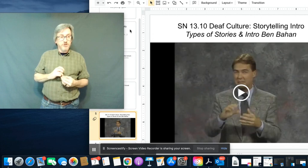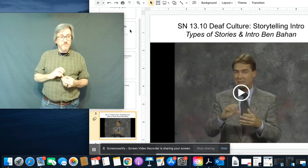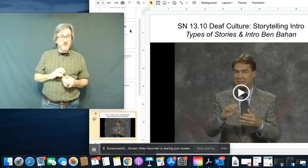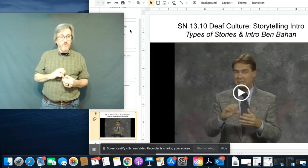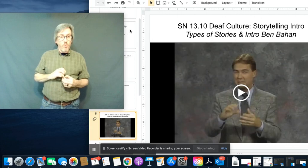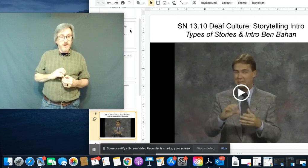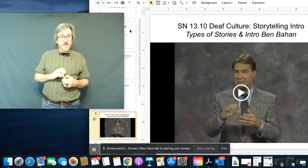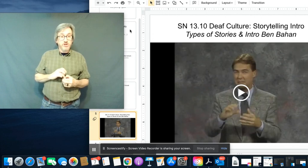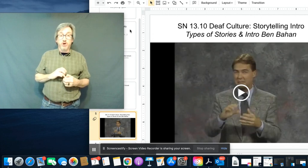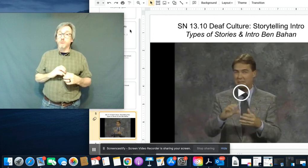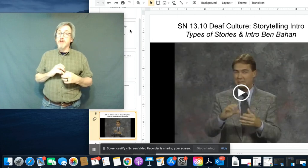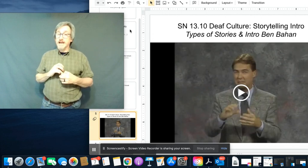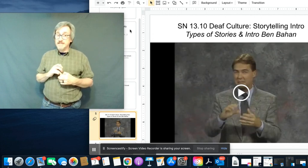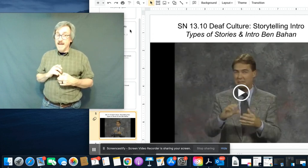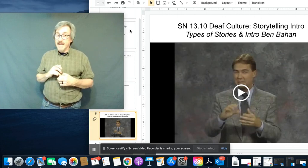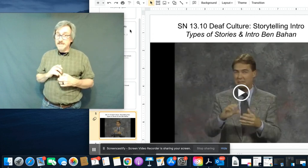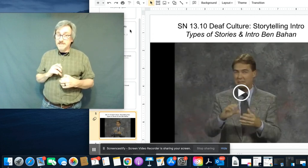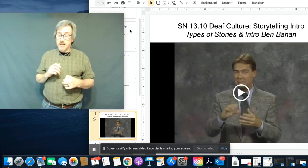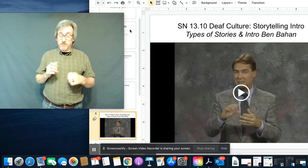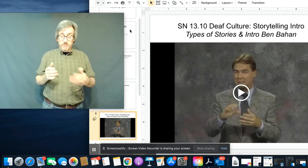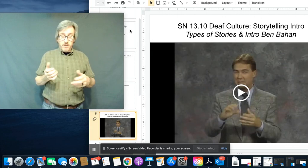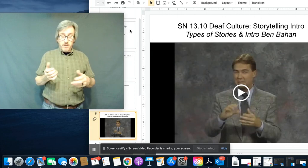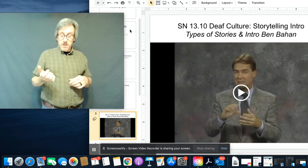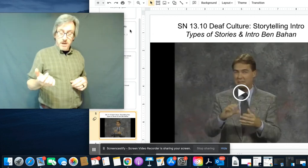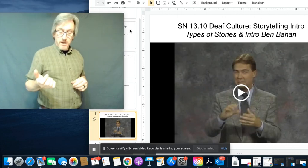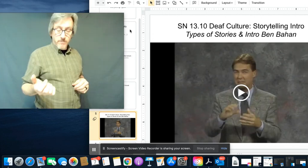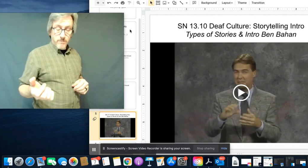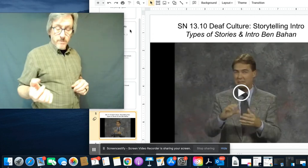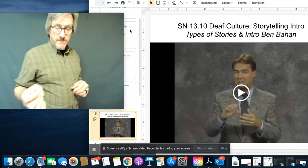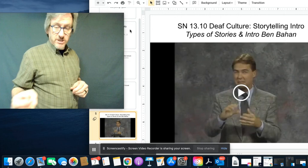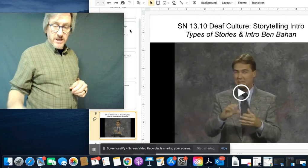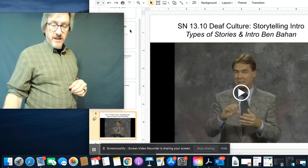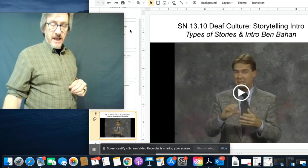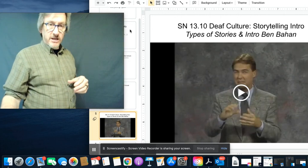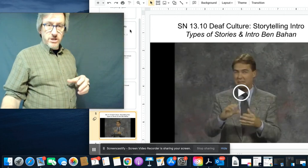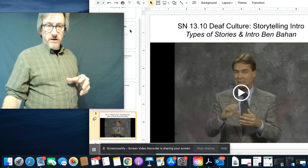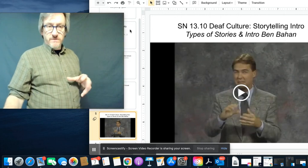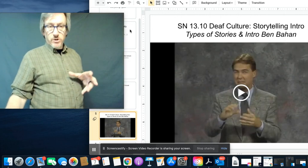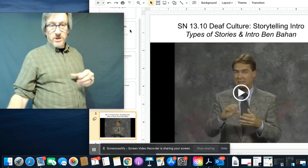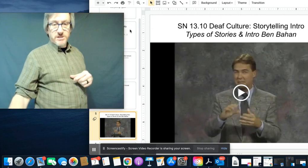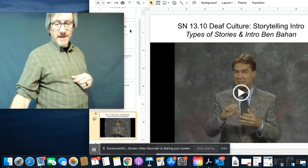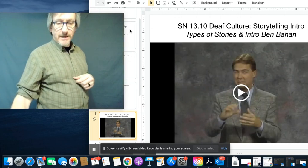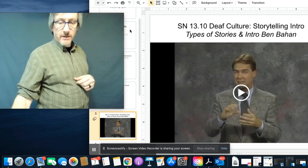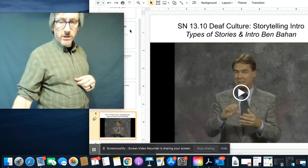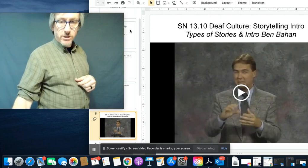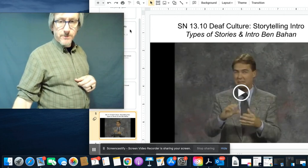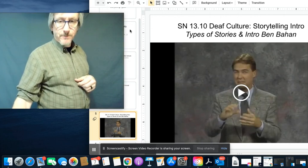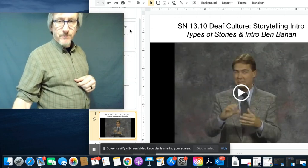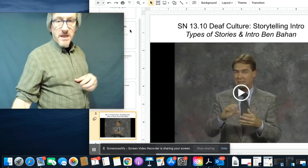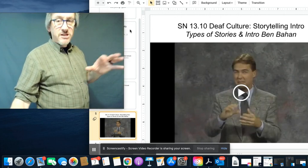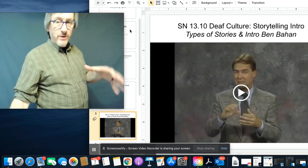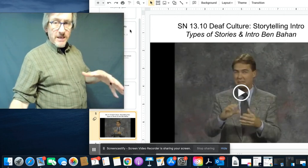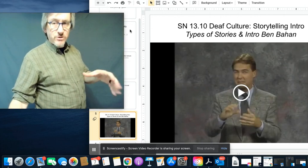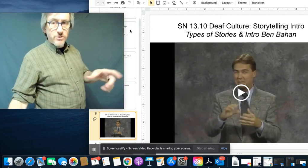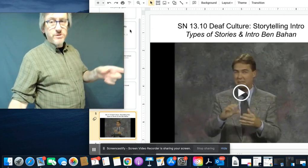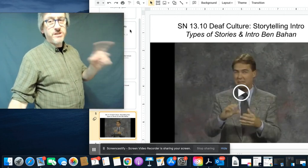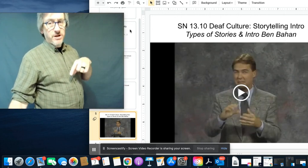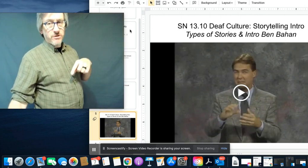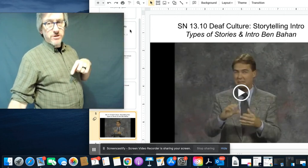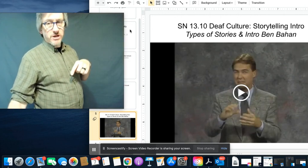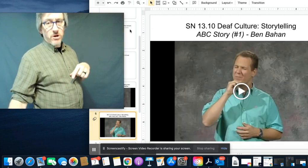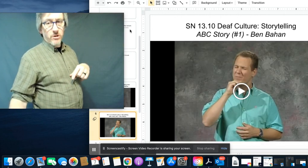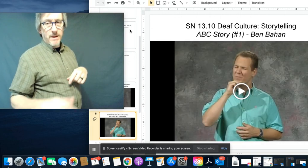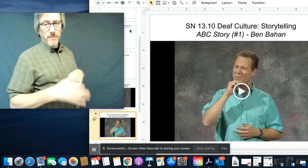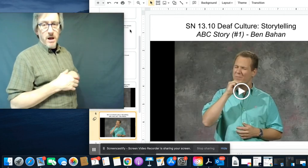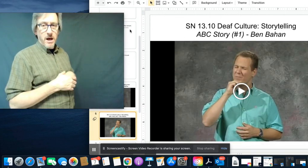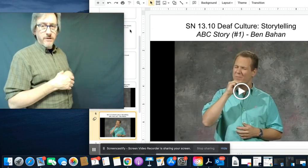in terms of what is correct ASL, especially in the age of so much signed English. So he introduces another